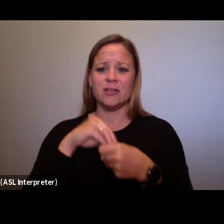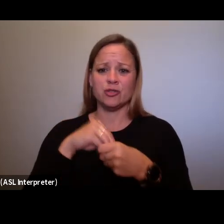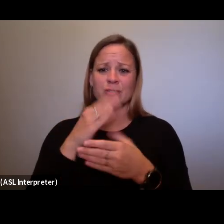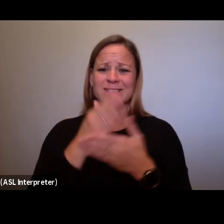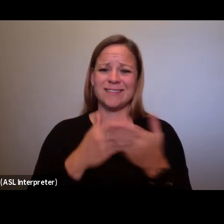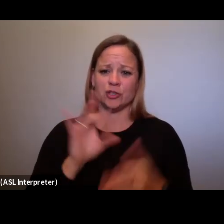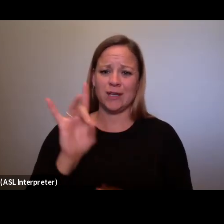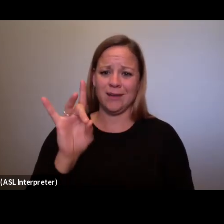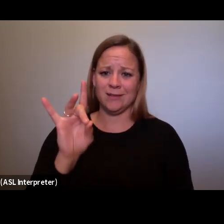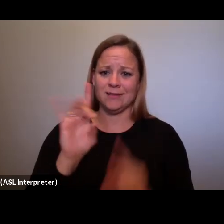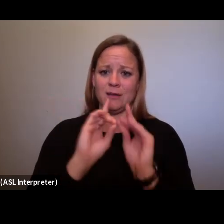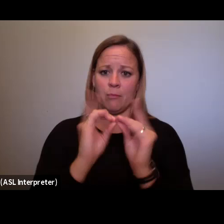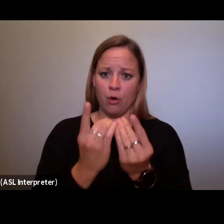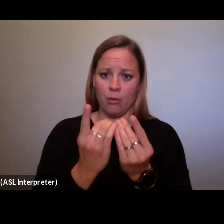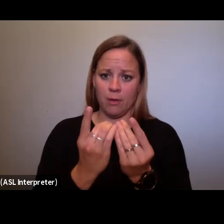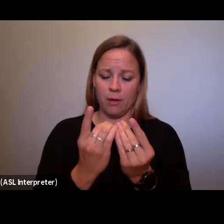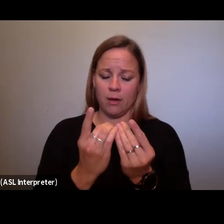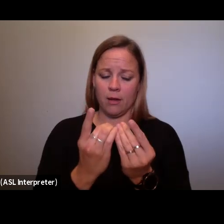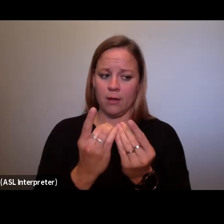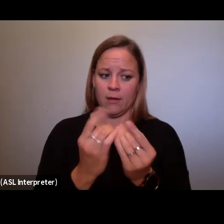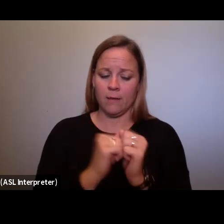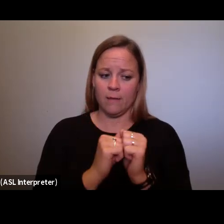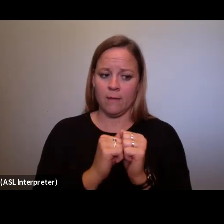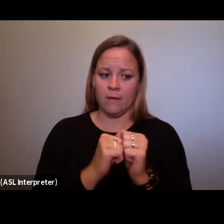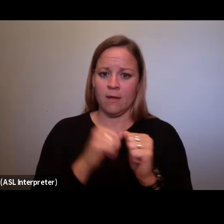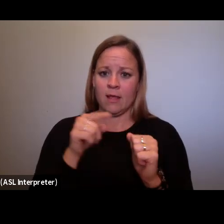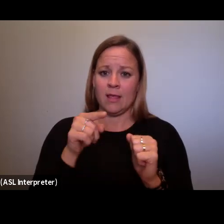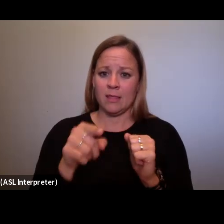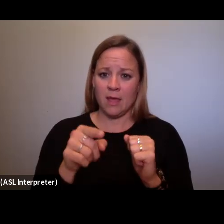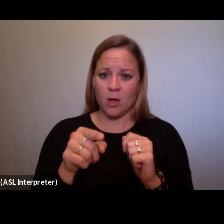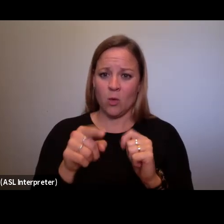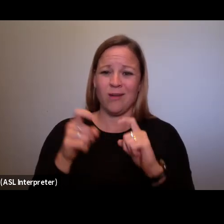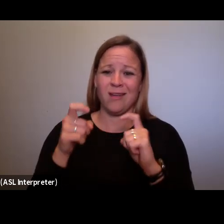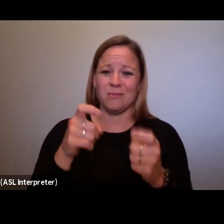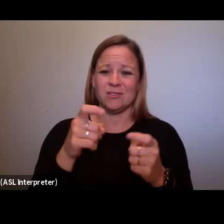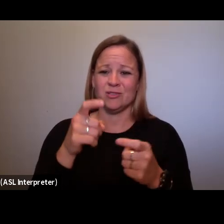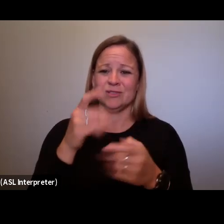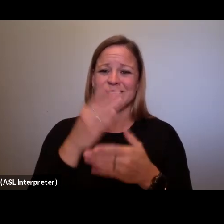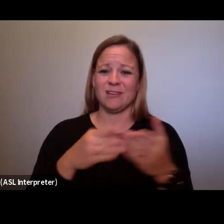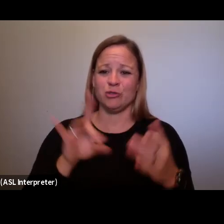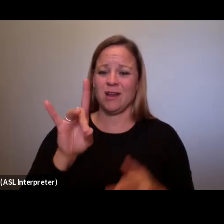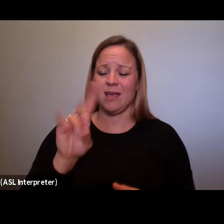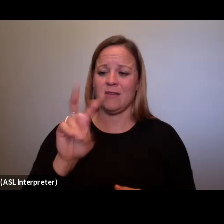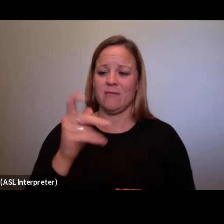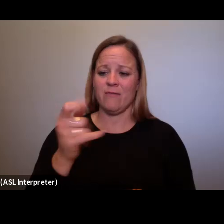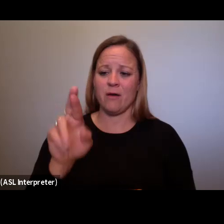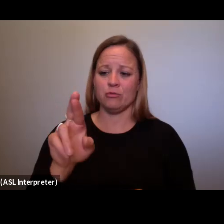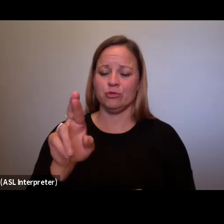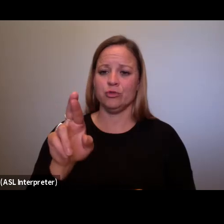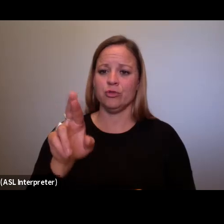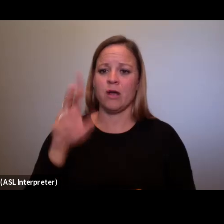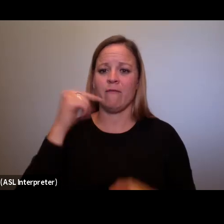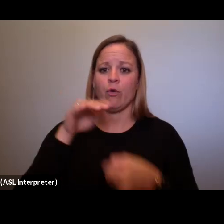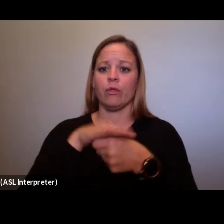8 department that would administer Section 8 vouchers for the